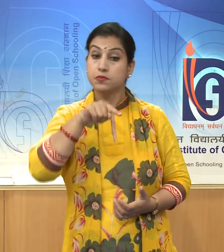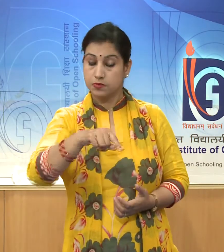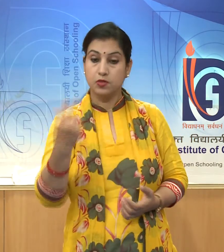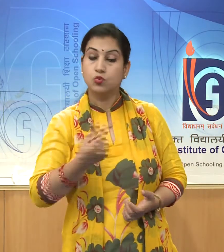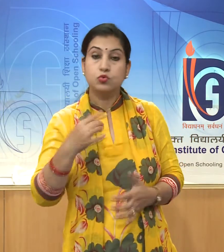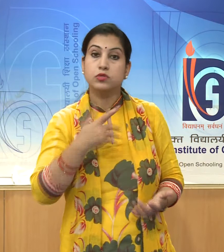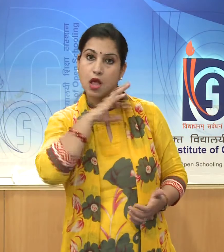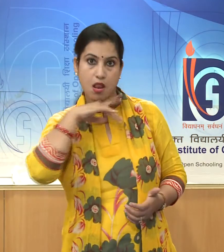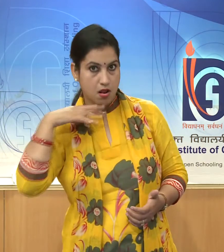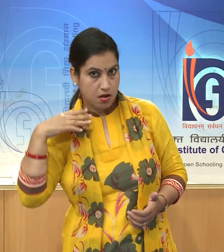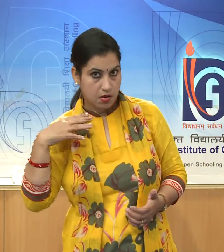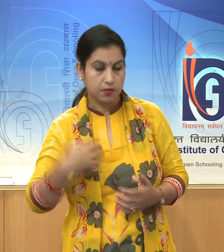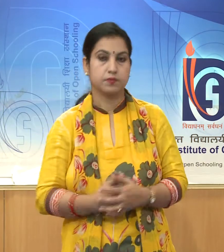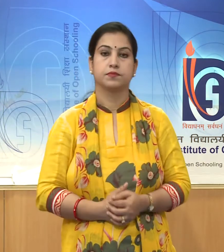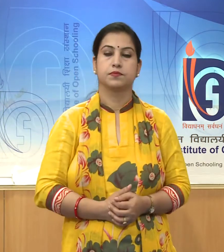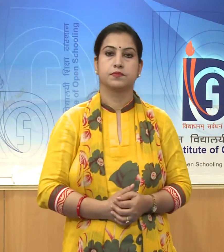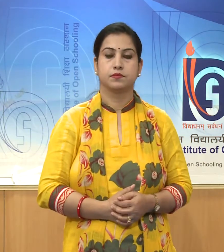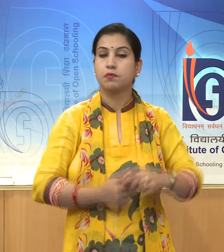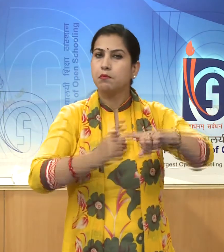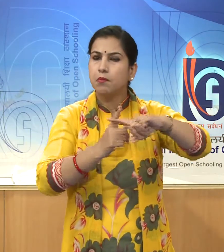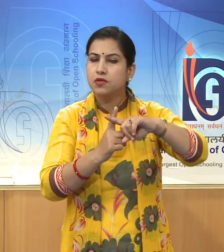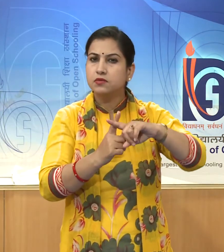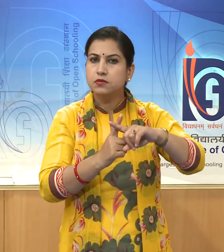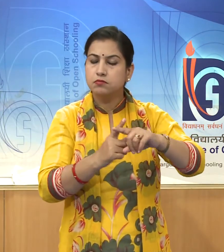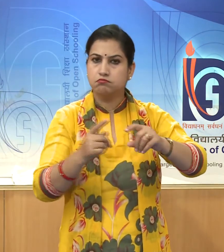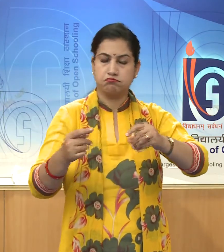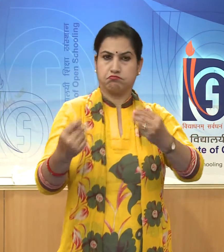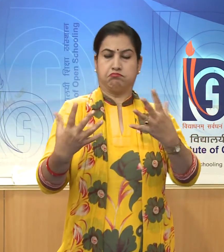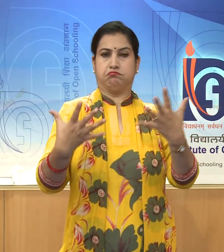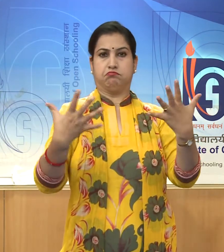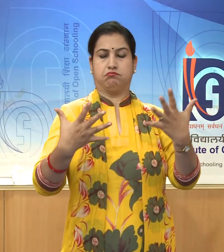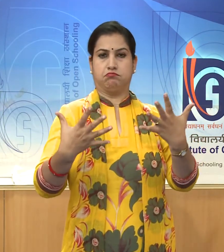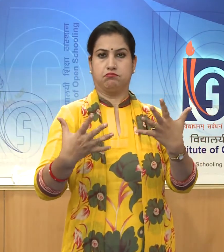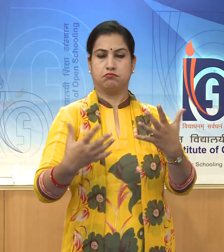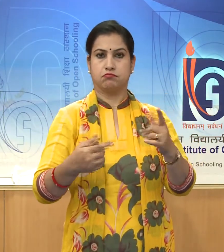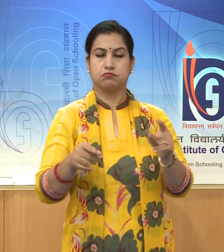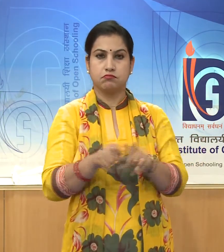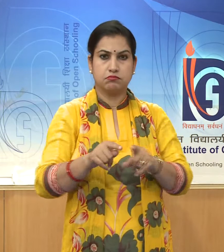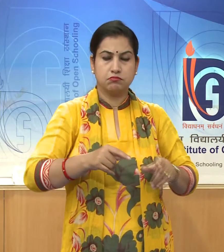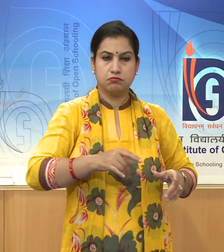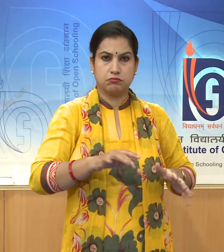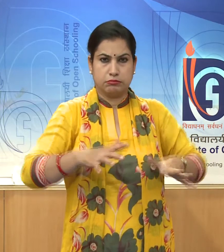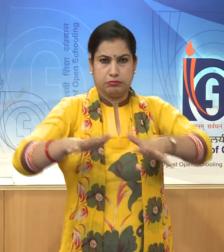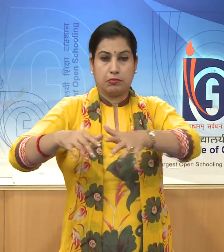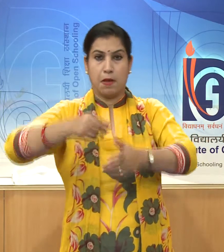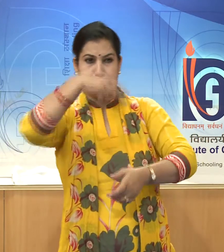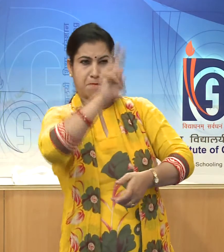used colors and vibrant swirling